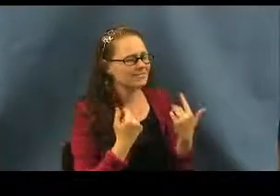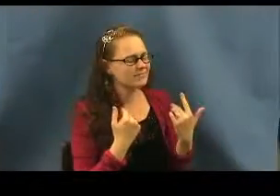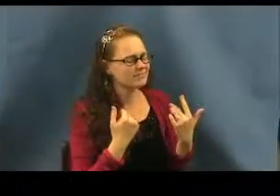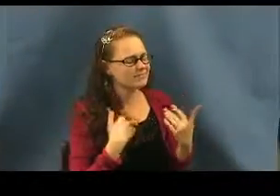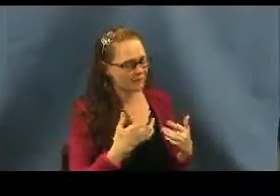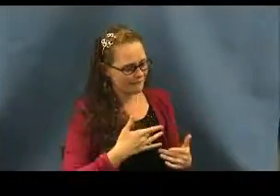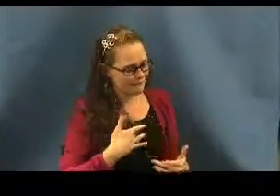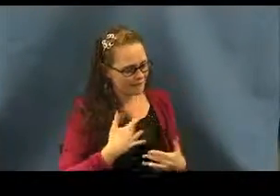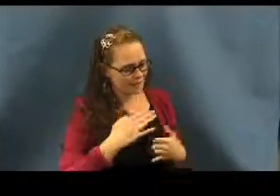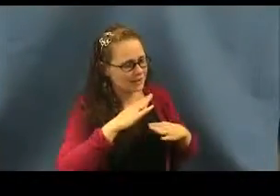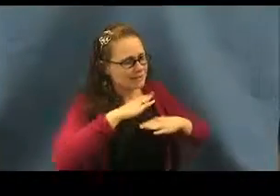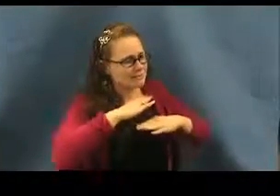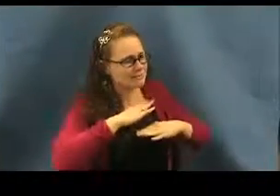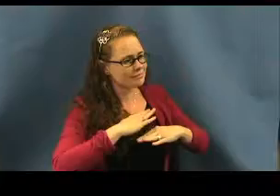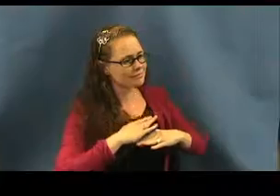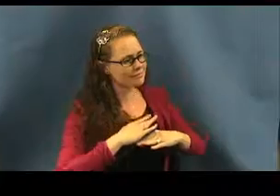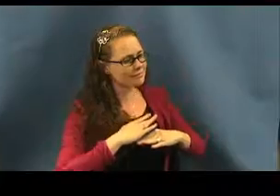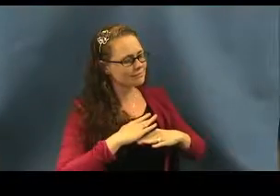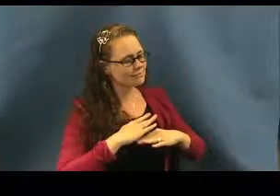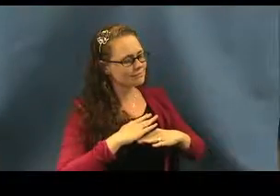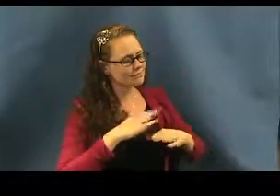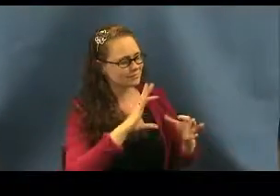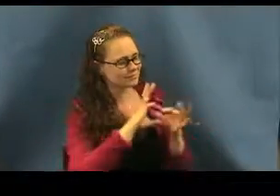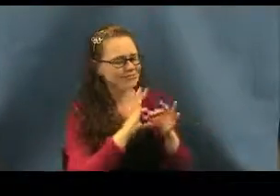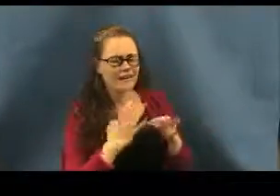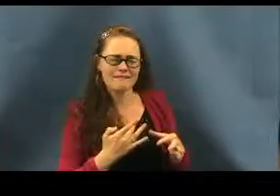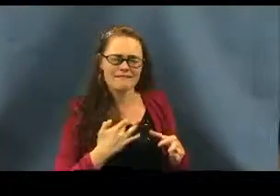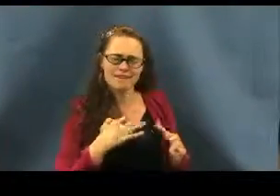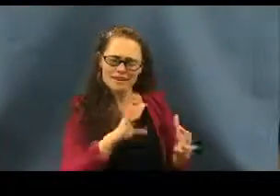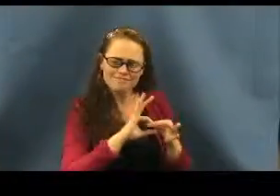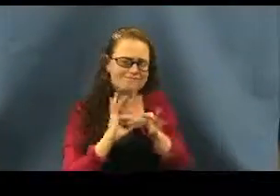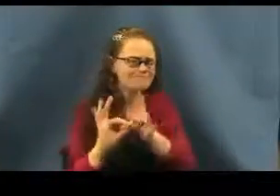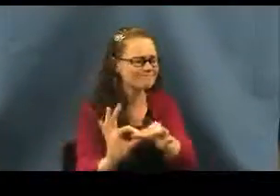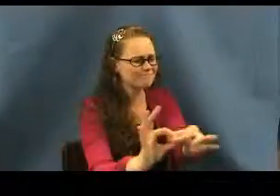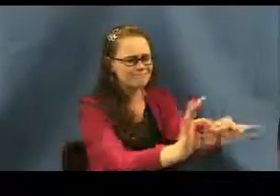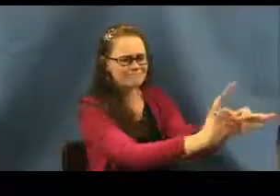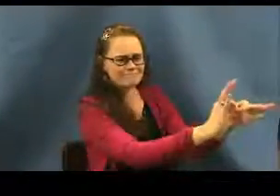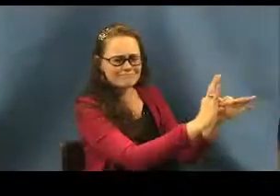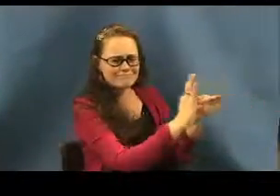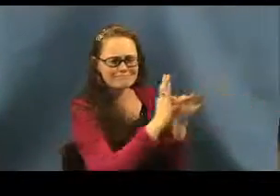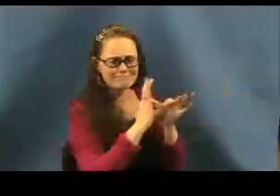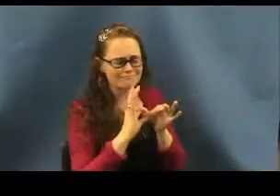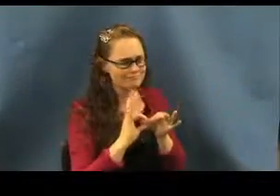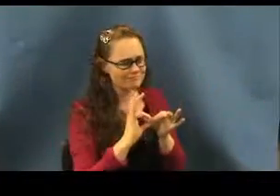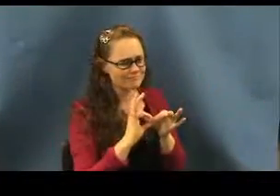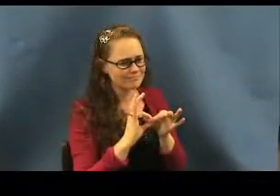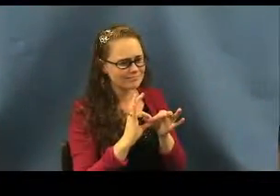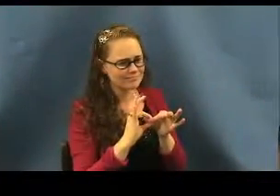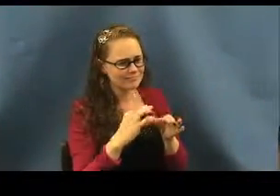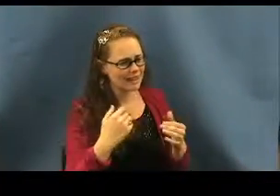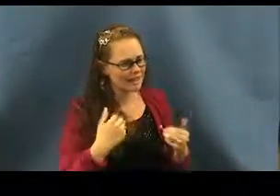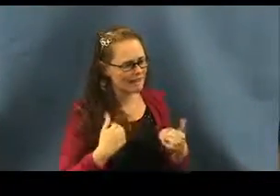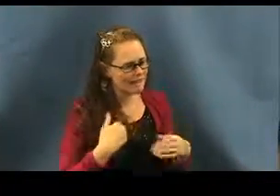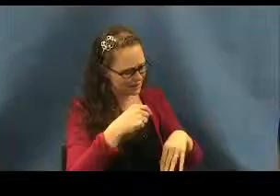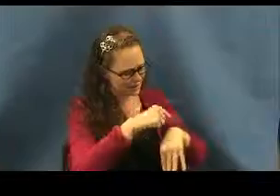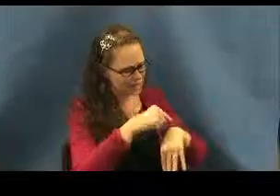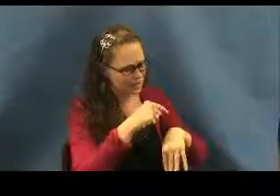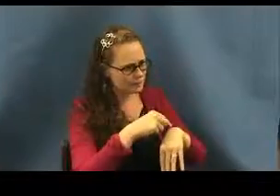neighbors in new and enlightening ways. It's about making space for reflection and contemplation and remembering what really matters most